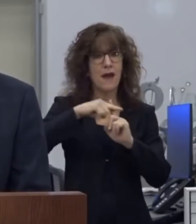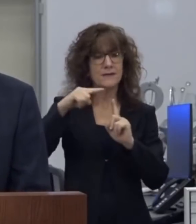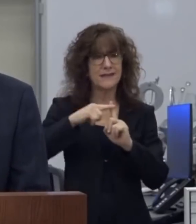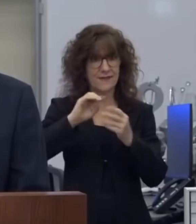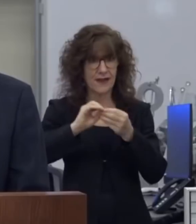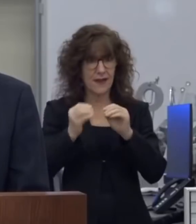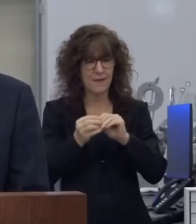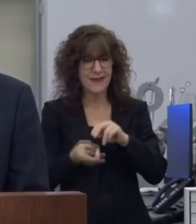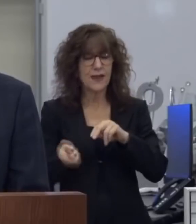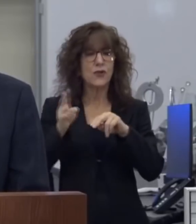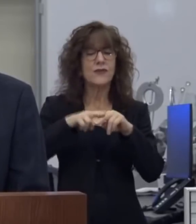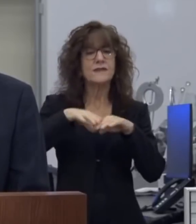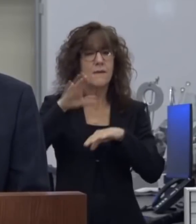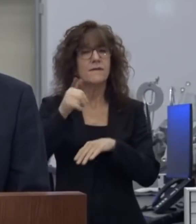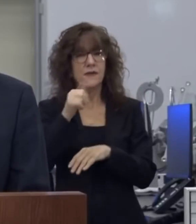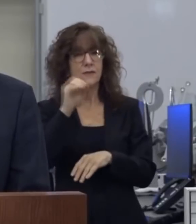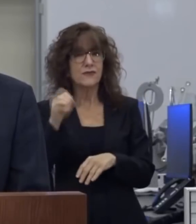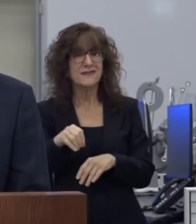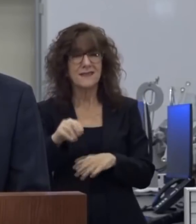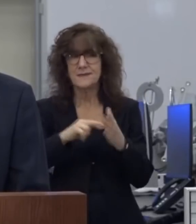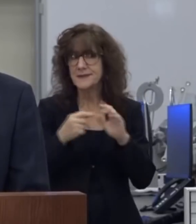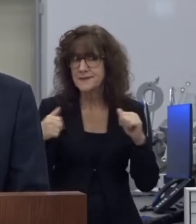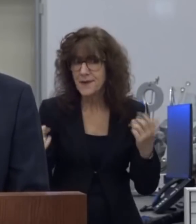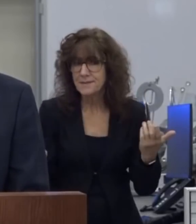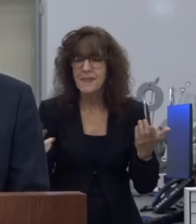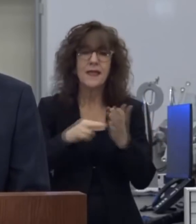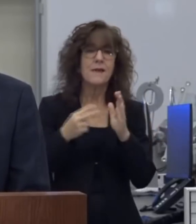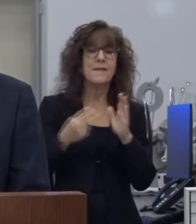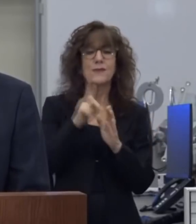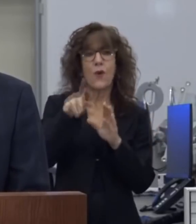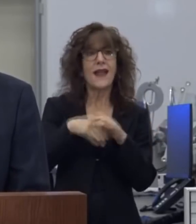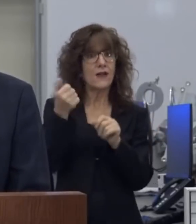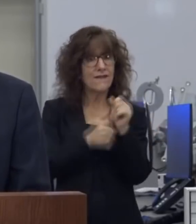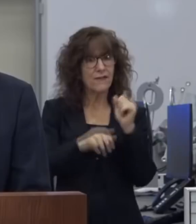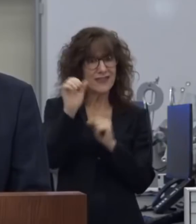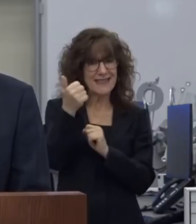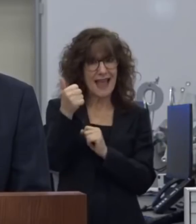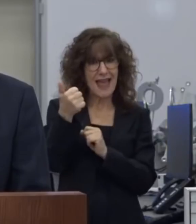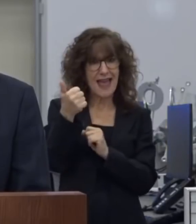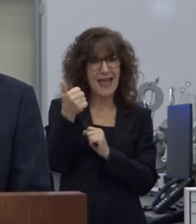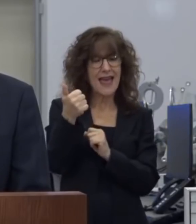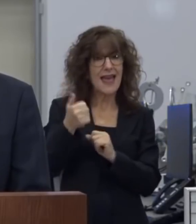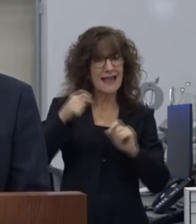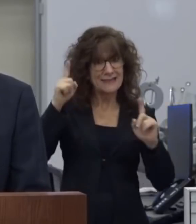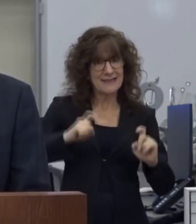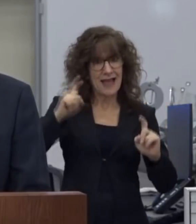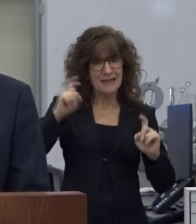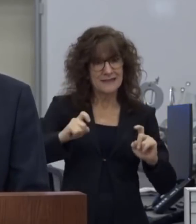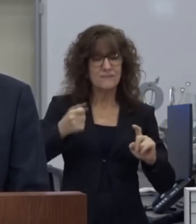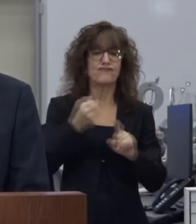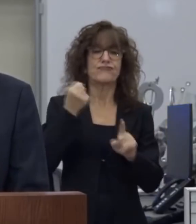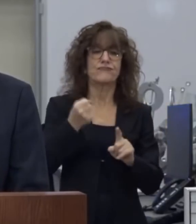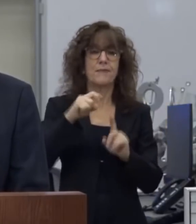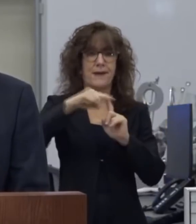rate has increased above 10%. This means that 1 out of every 10 COVID tests conducted comes back positive.